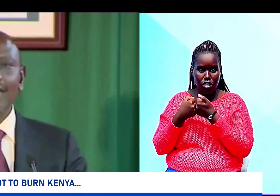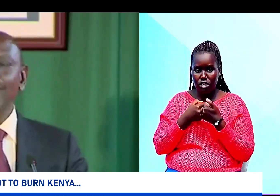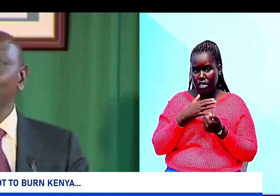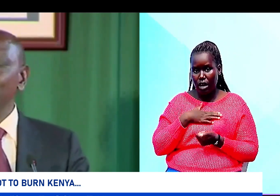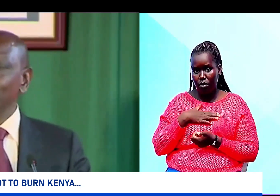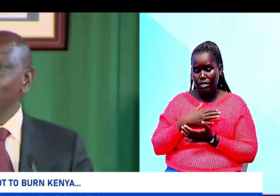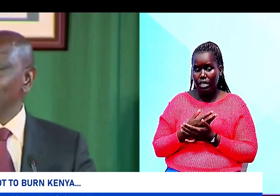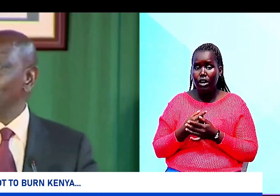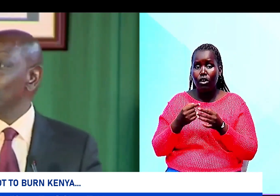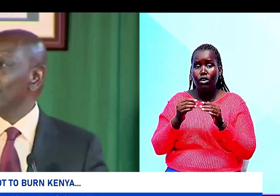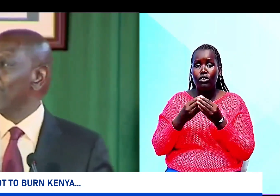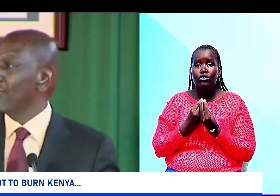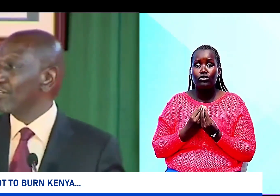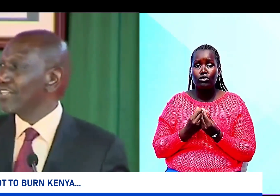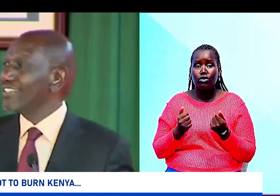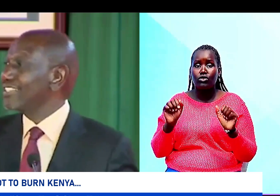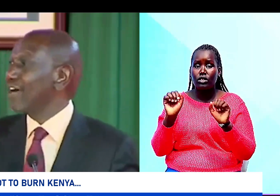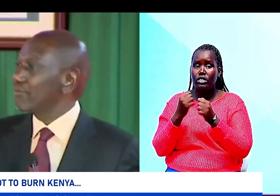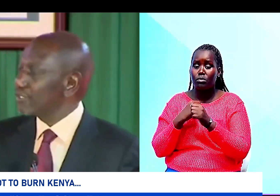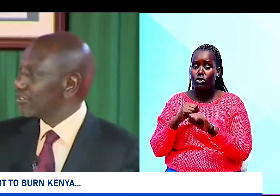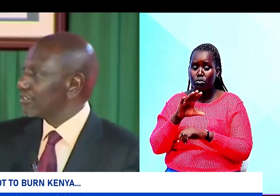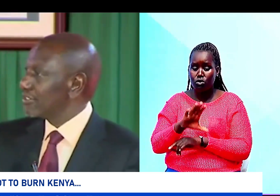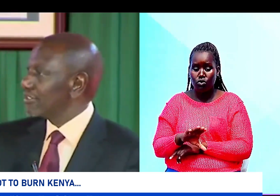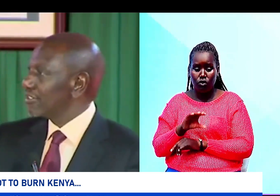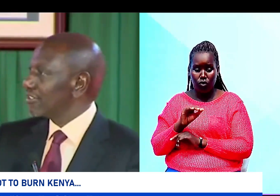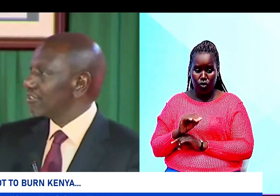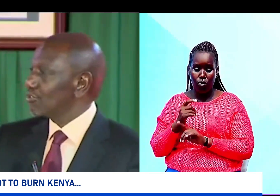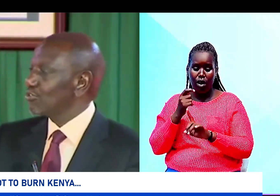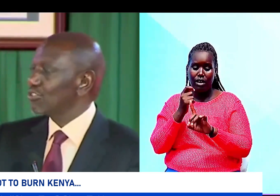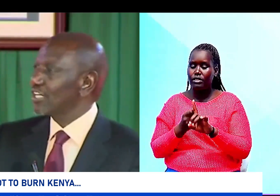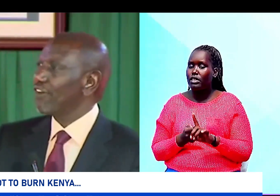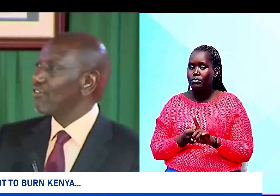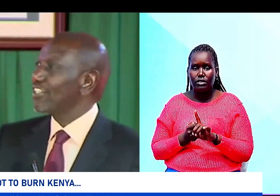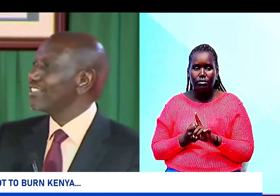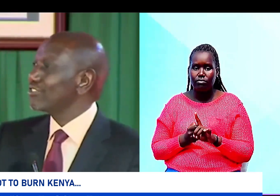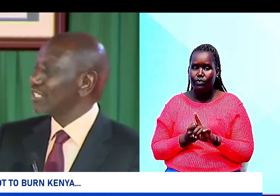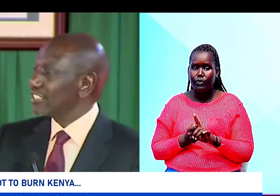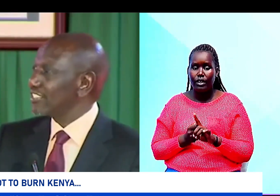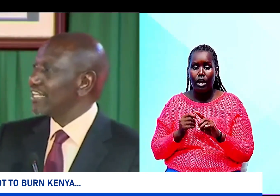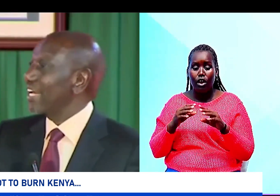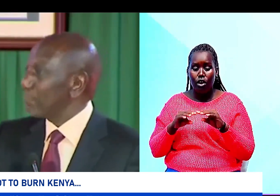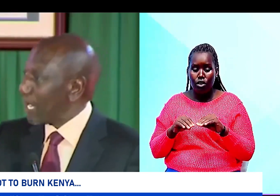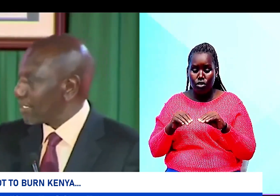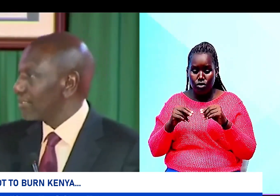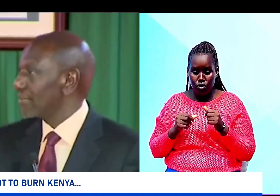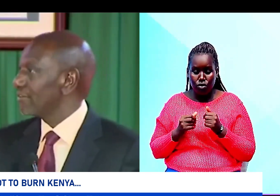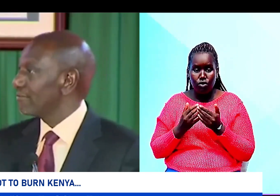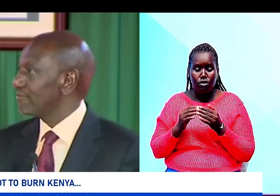And solutions cannot be found in terms. Solutions are found in strategy and a plan.